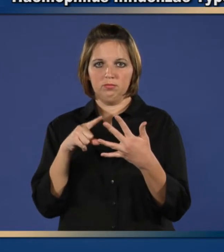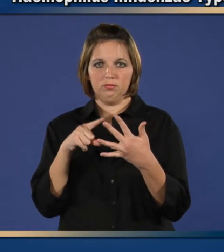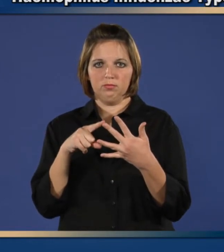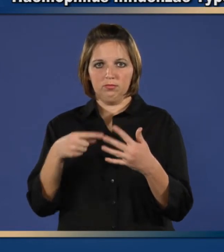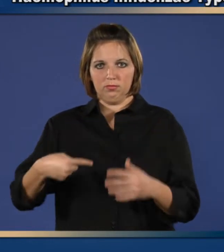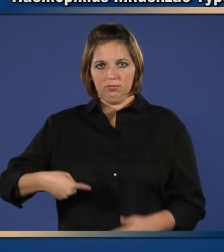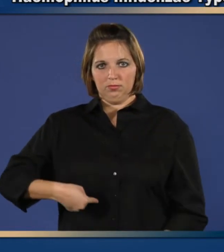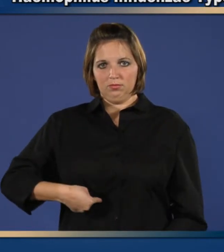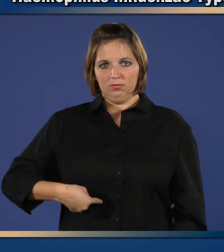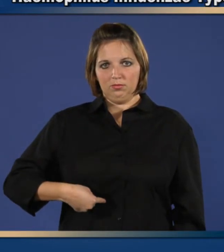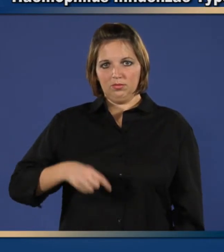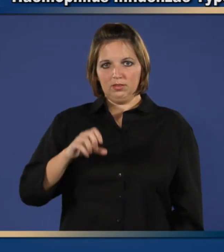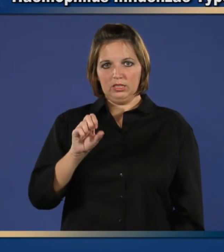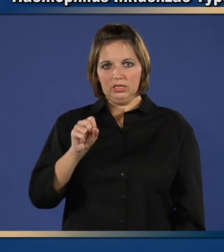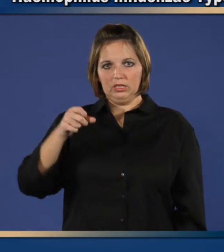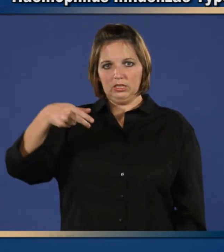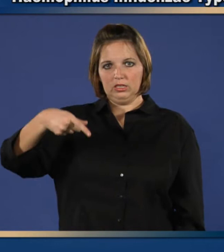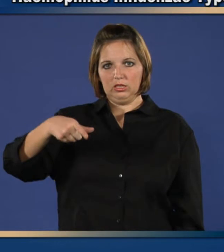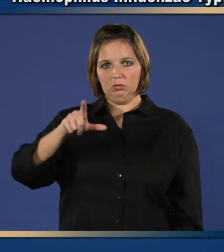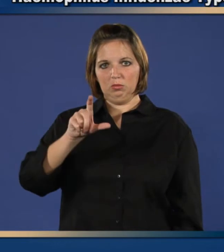removal of the spleen,